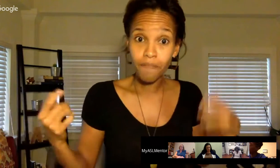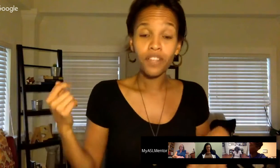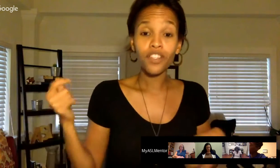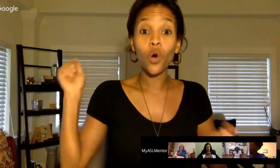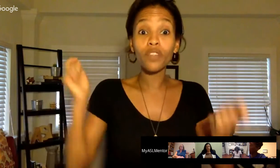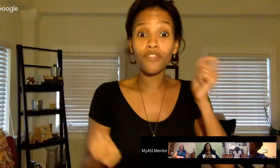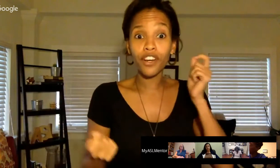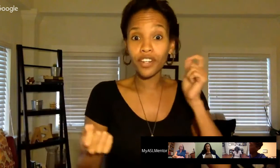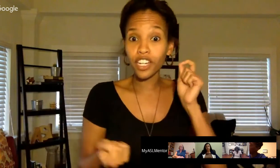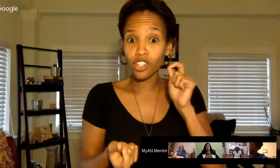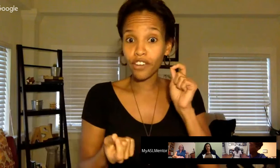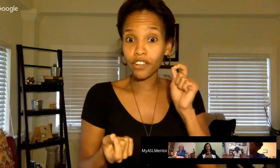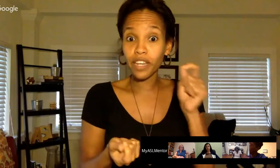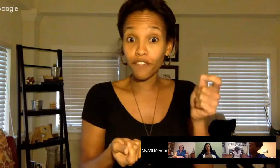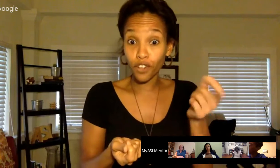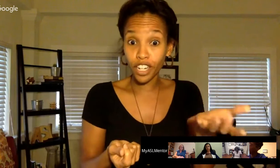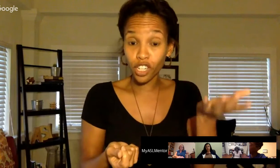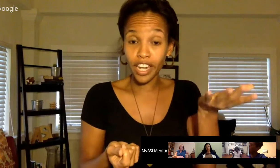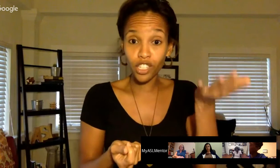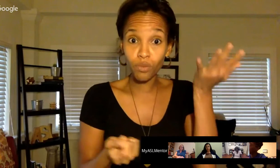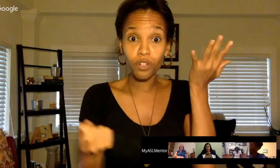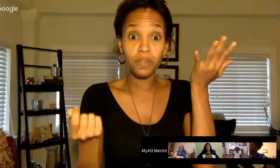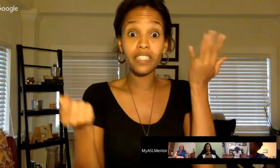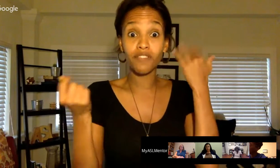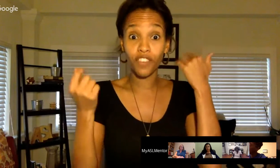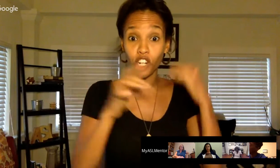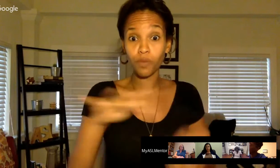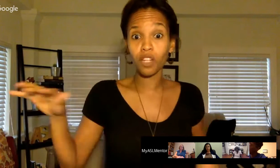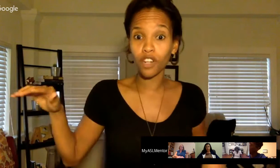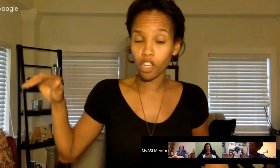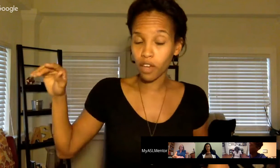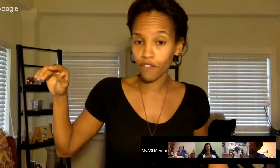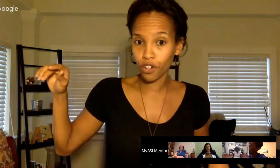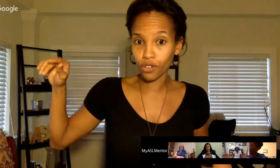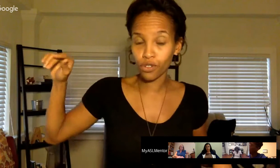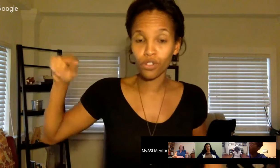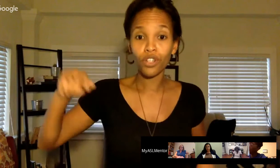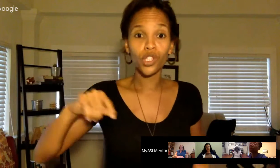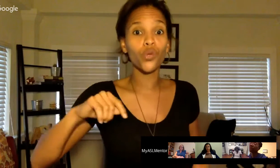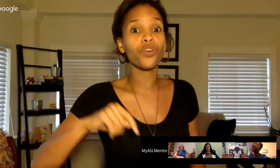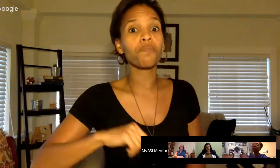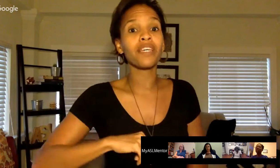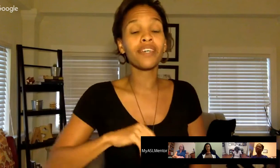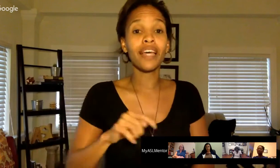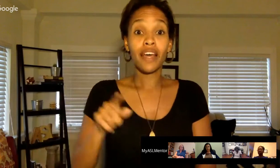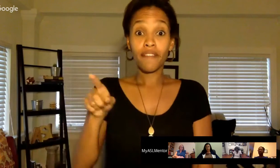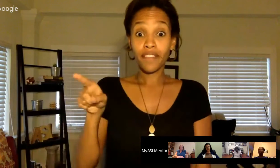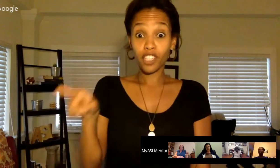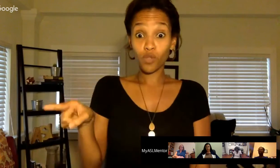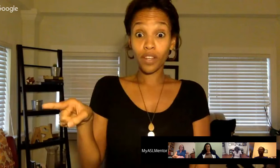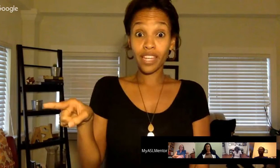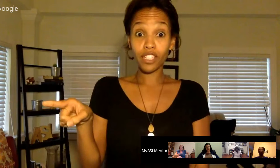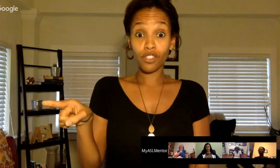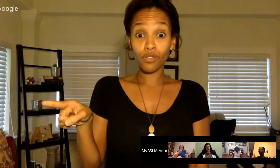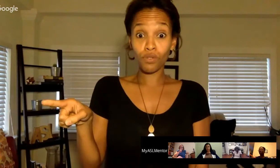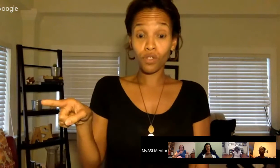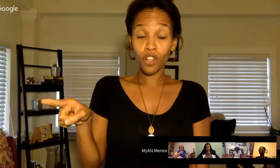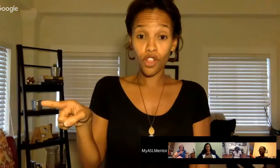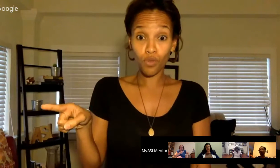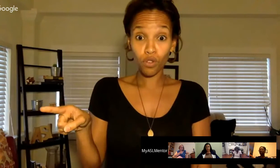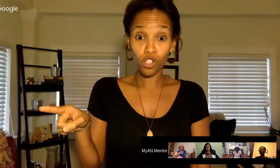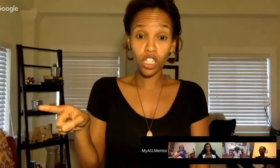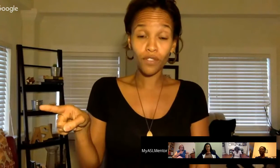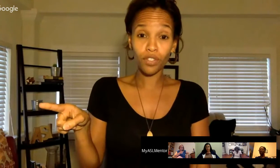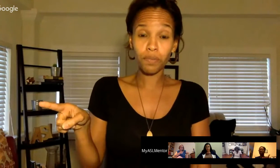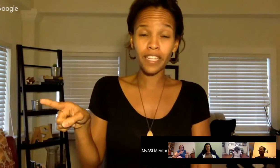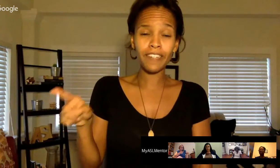it. The only variation I would make for education would be distinguished fellow running mate first. So it would be, this is what they do.